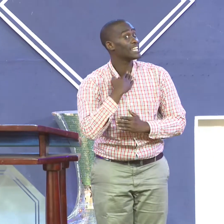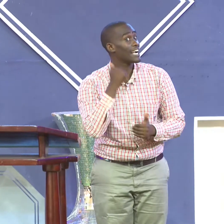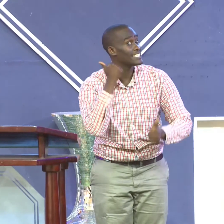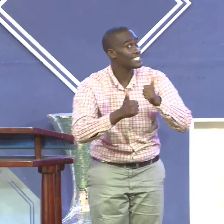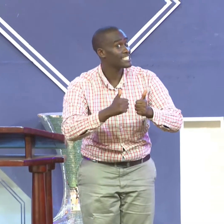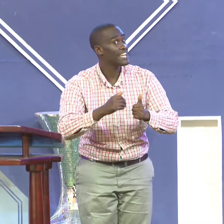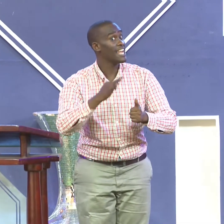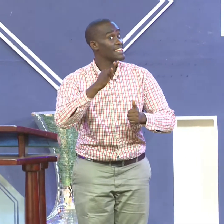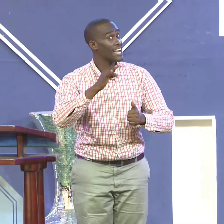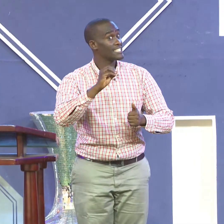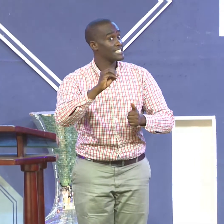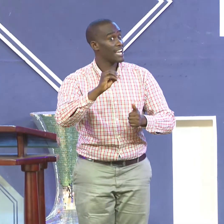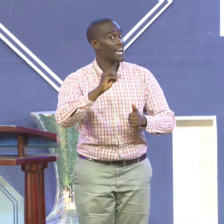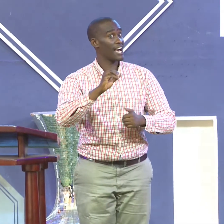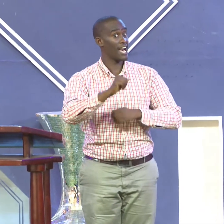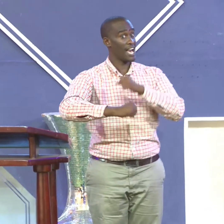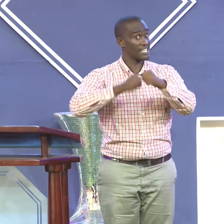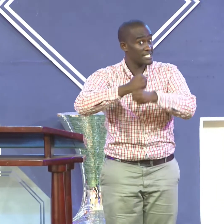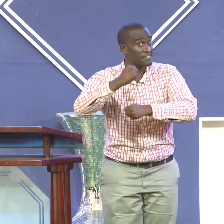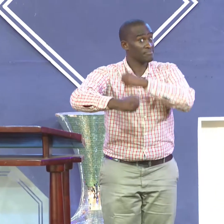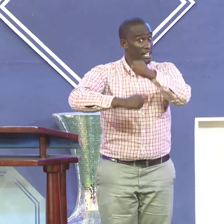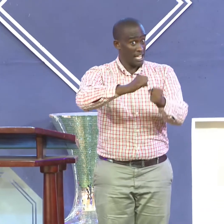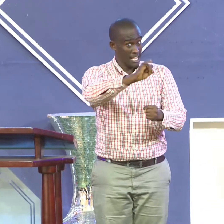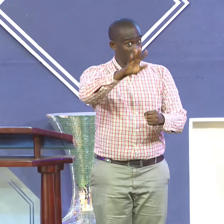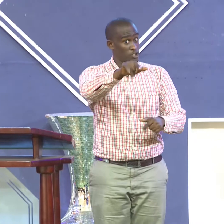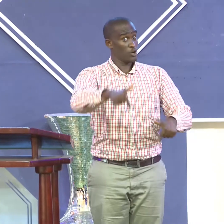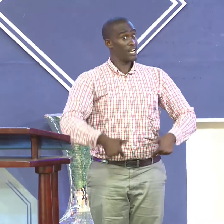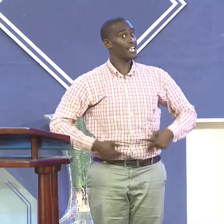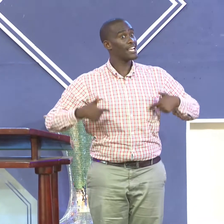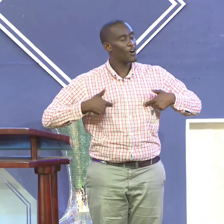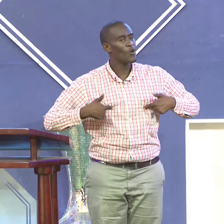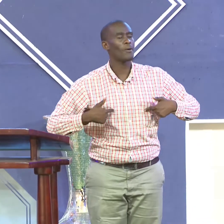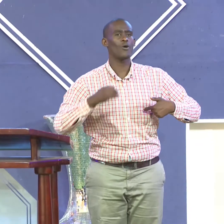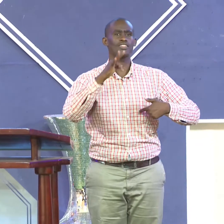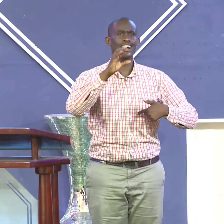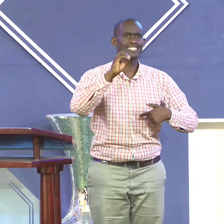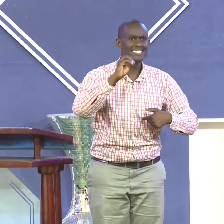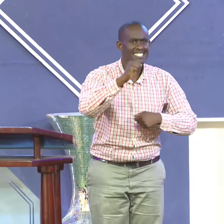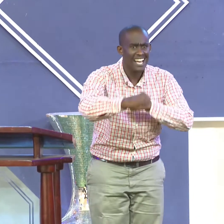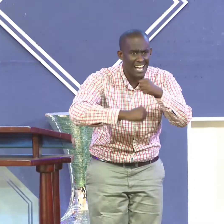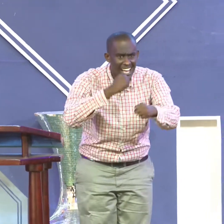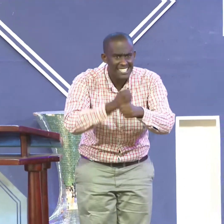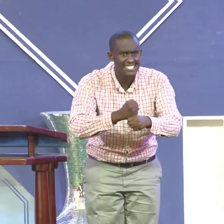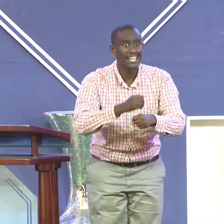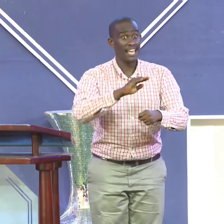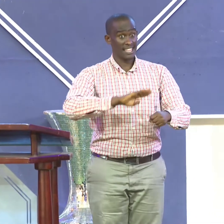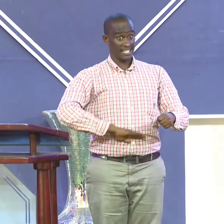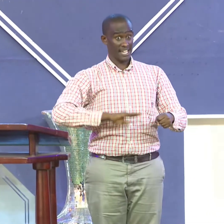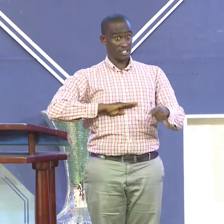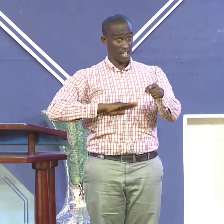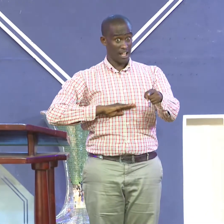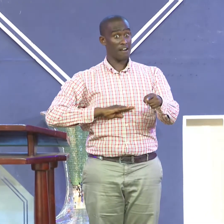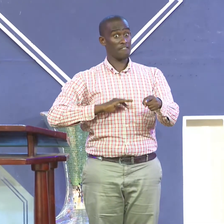knows what you need 30 years from today. That if you live for more 30 years, from the years you